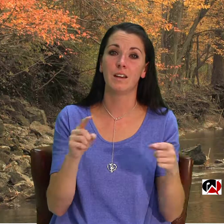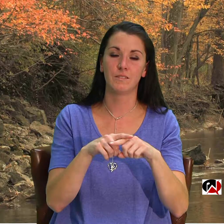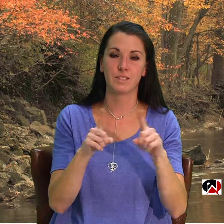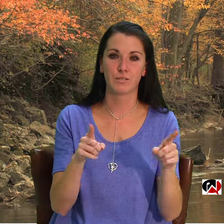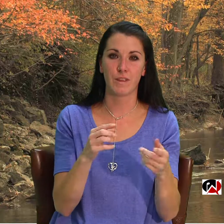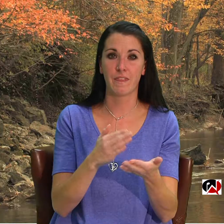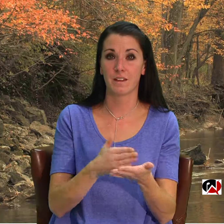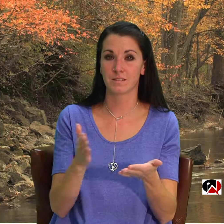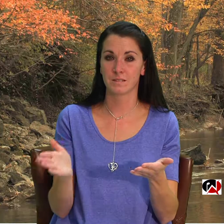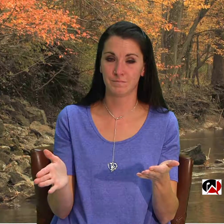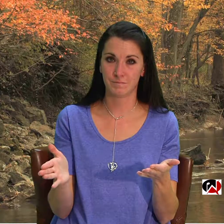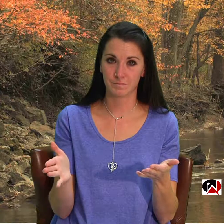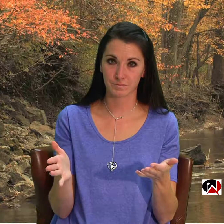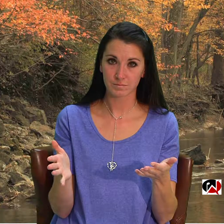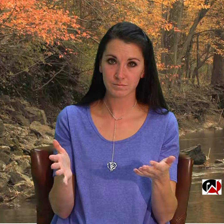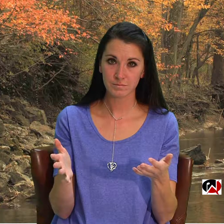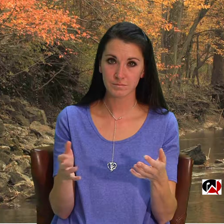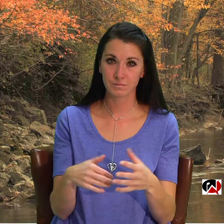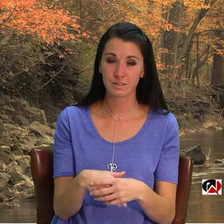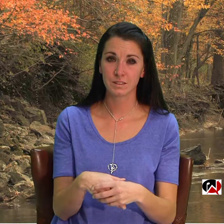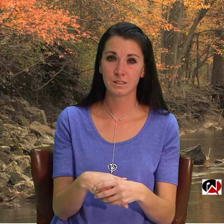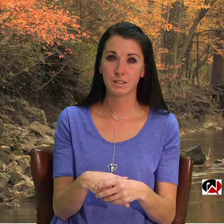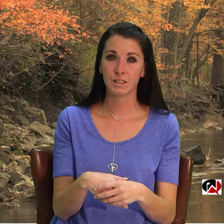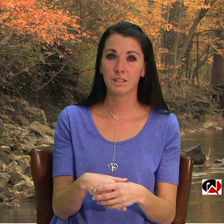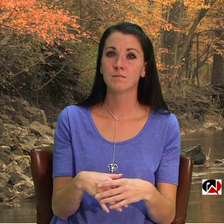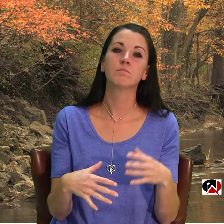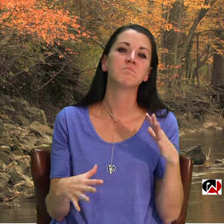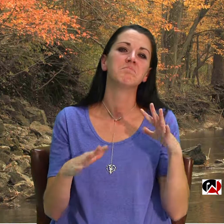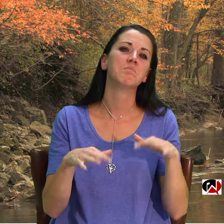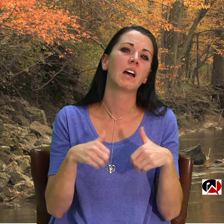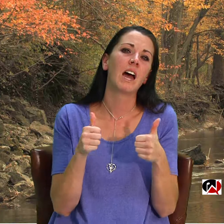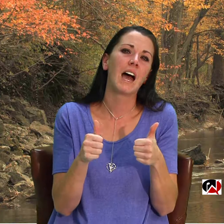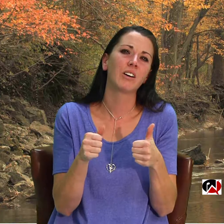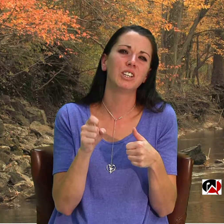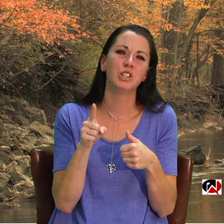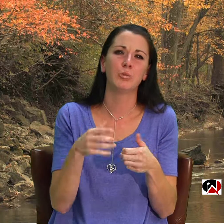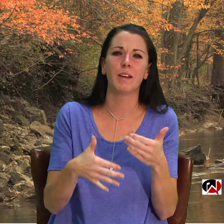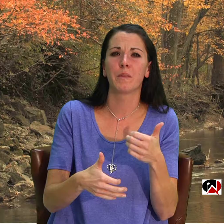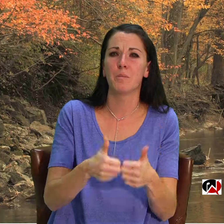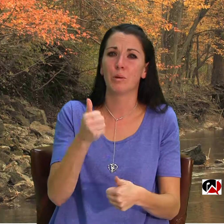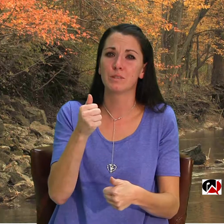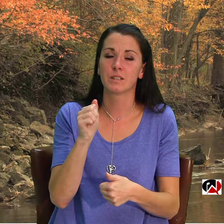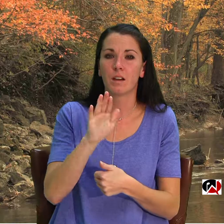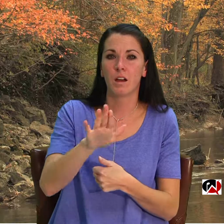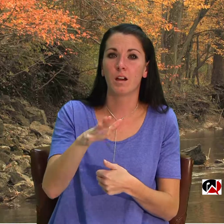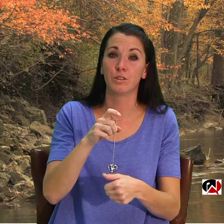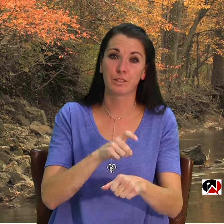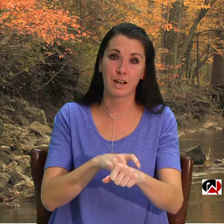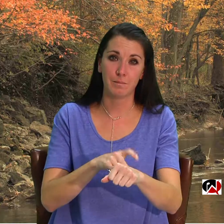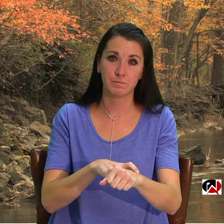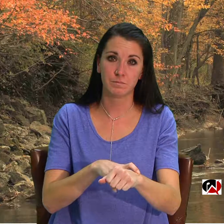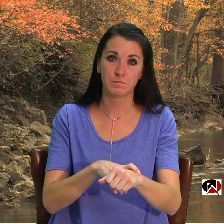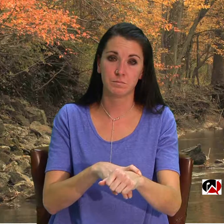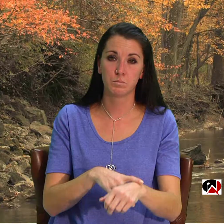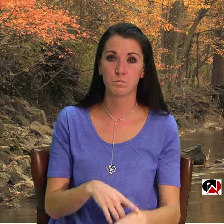Time is very important. It takes time to do a lot of different things.